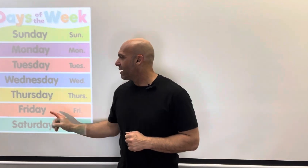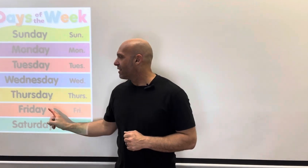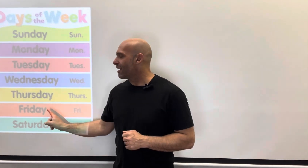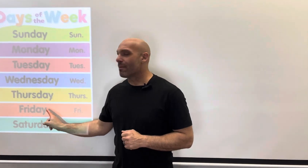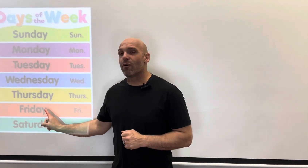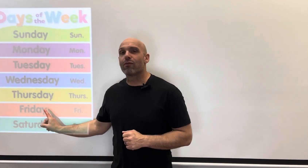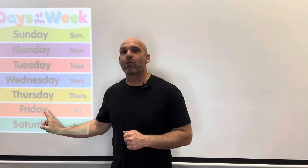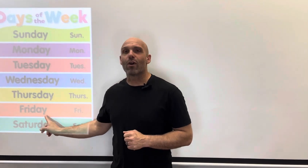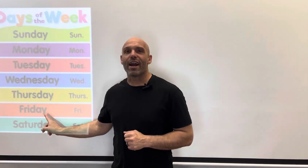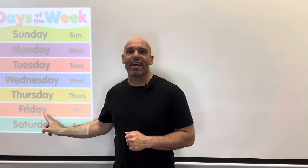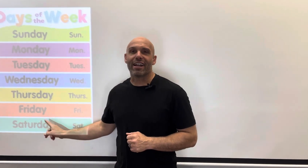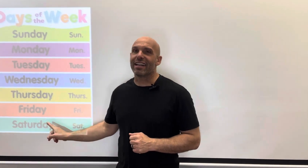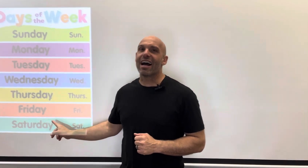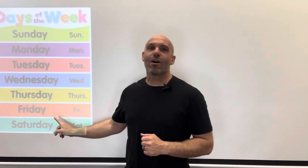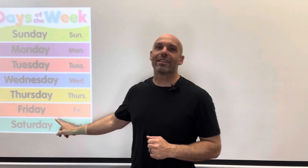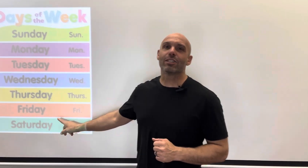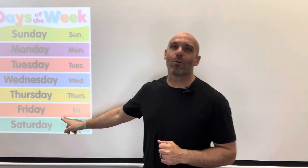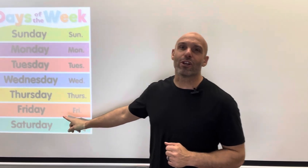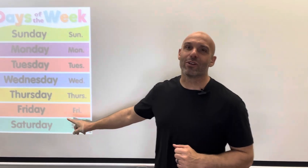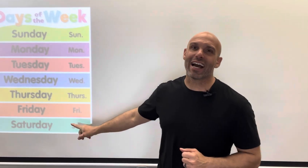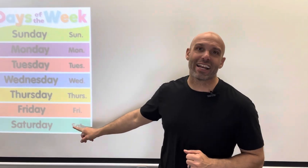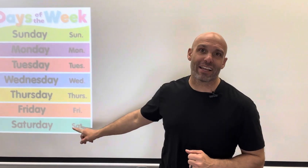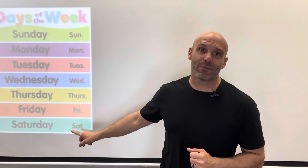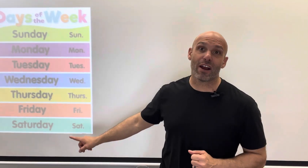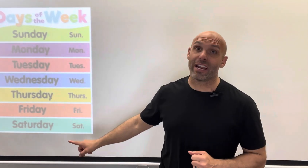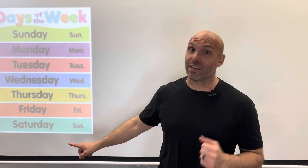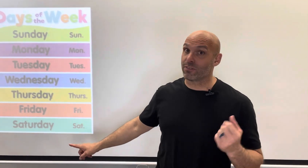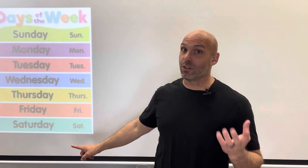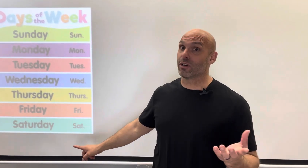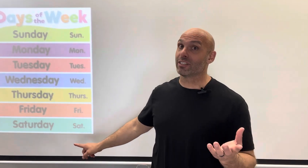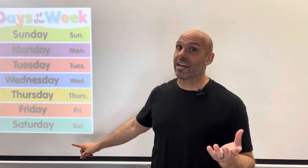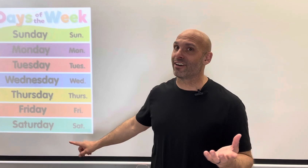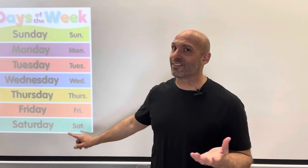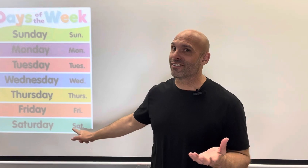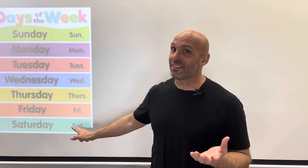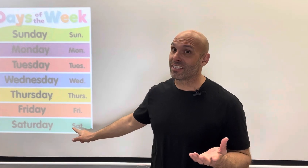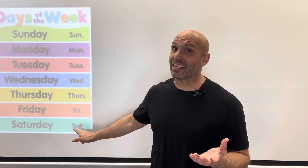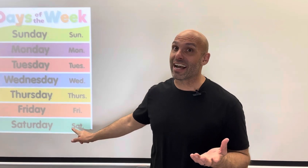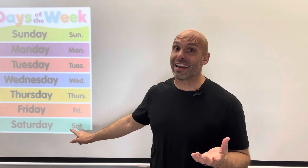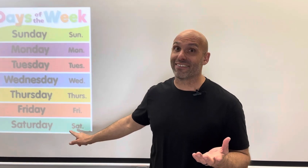Now about Friday. Now at this point, you got to get Friday. If you know your letters, you got it, right?